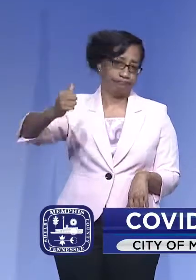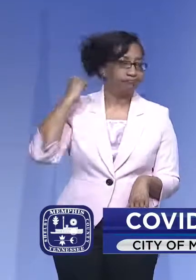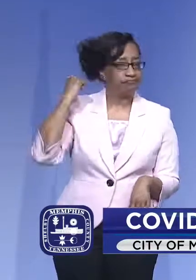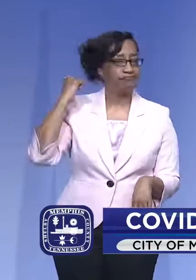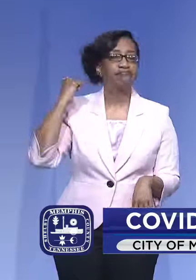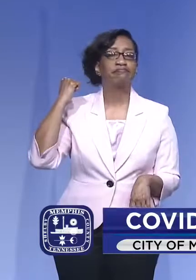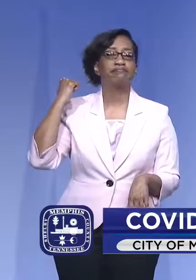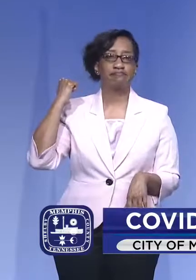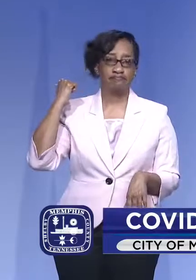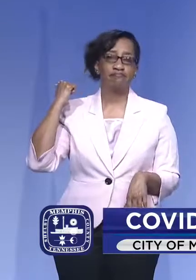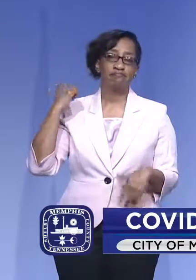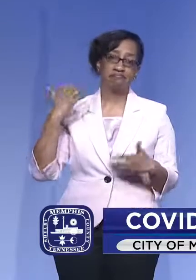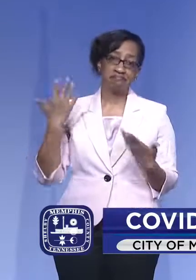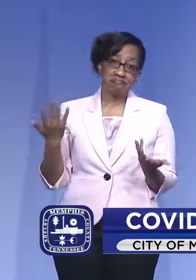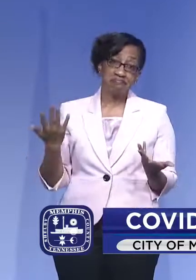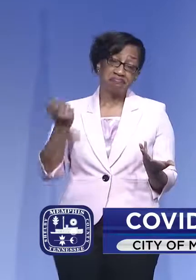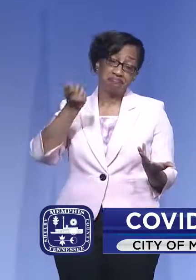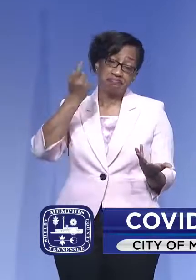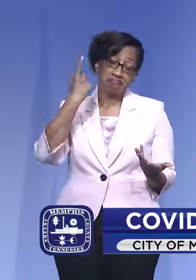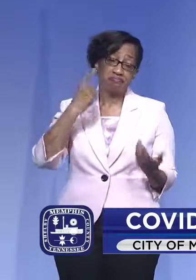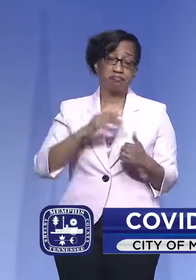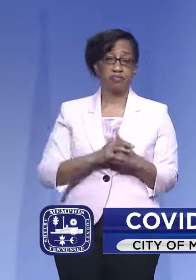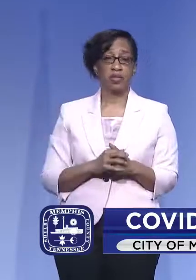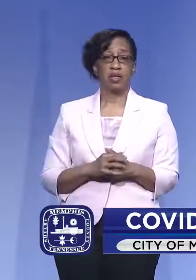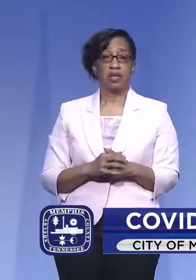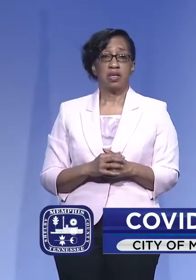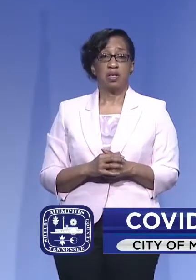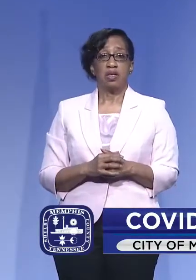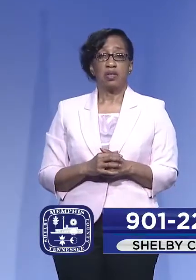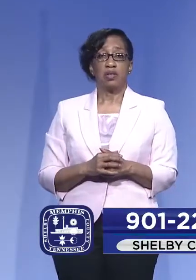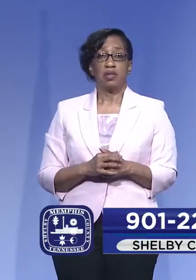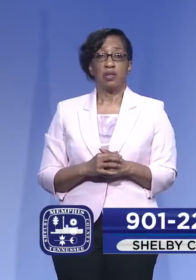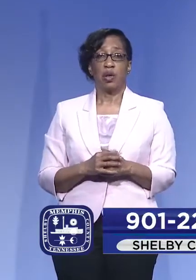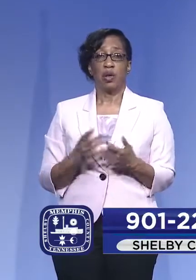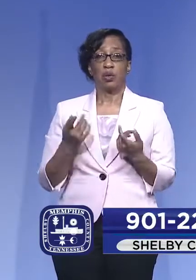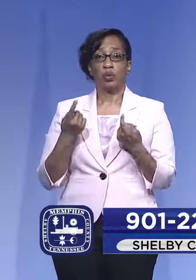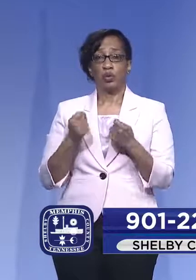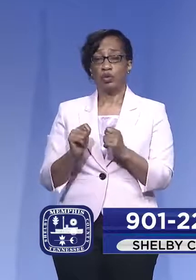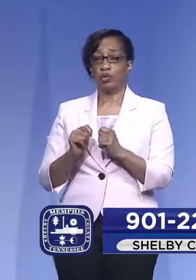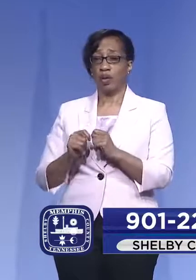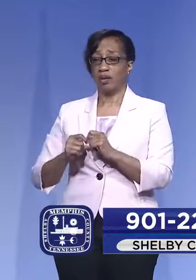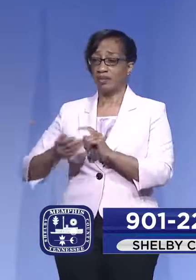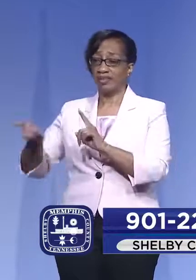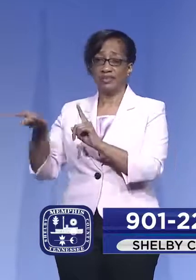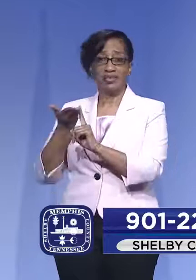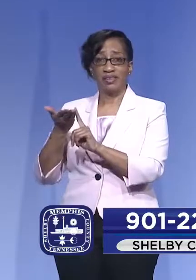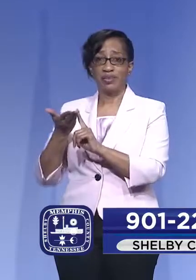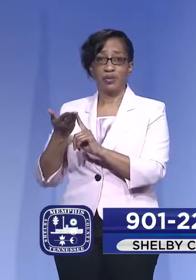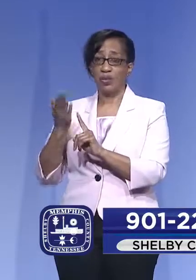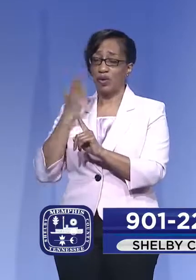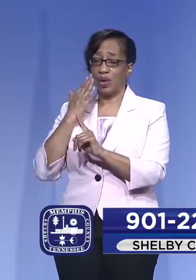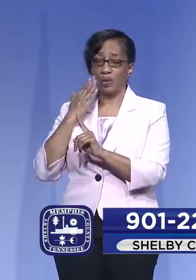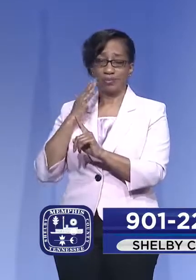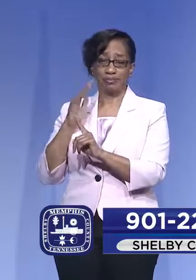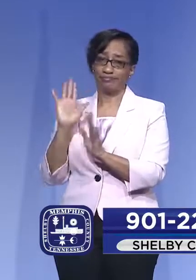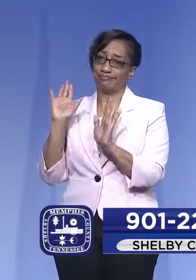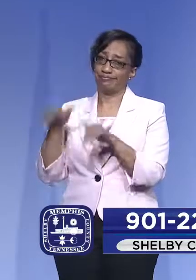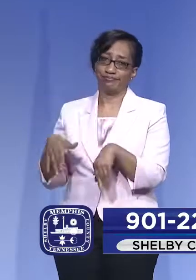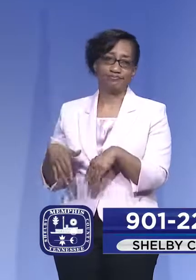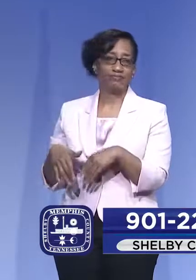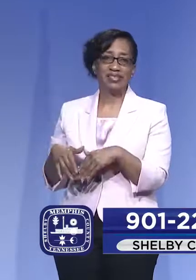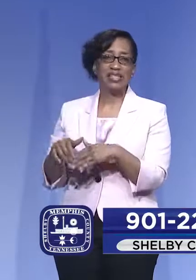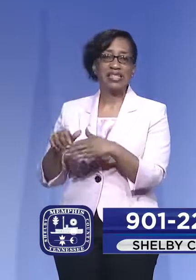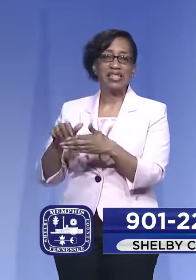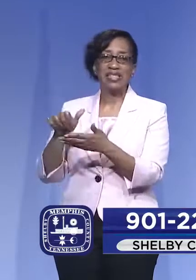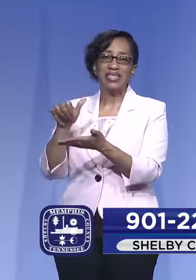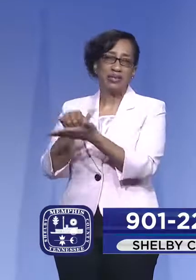any circumstance. And certainly we're not trying to win them over, because I know there's no winning them over. But what we are trying to do